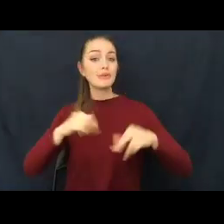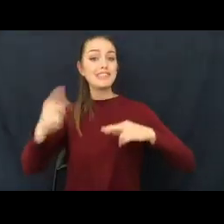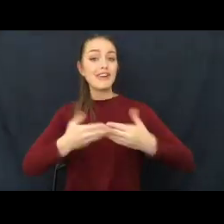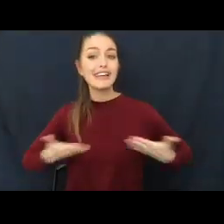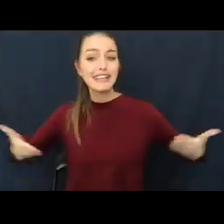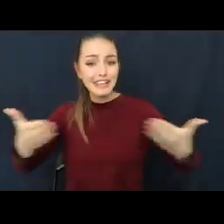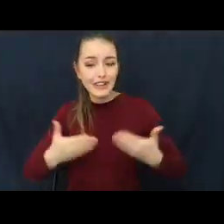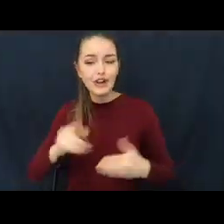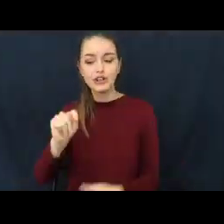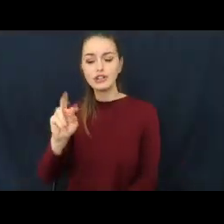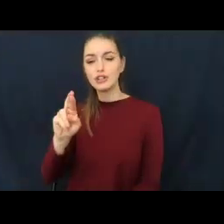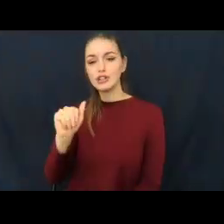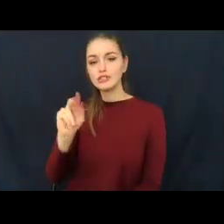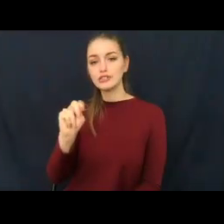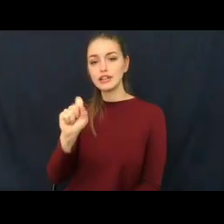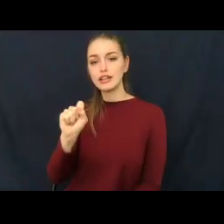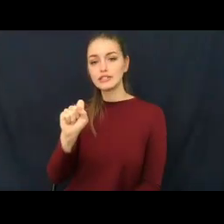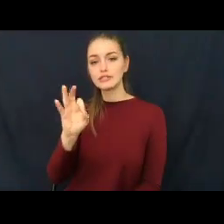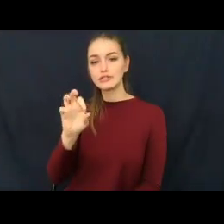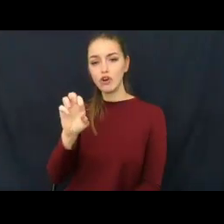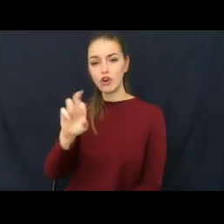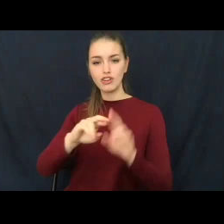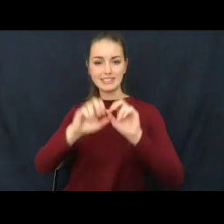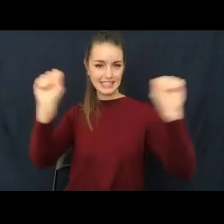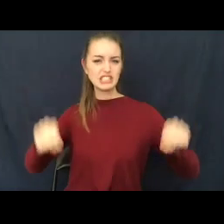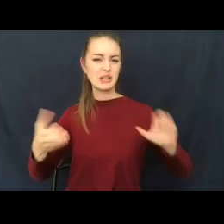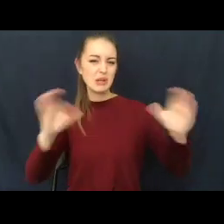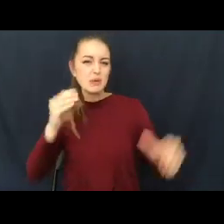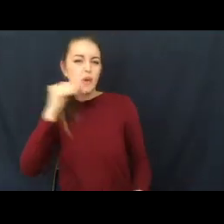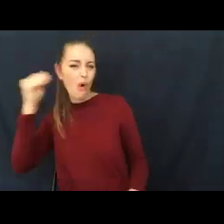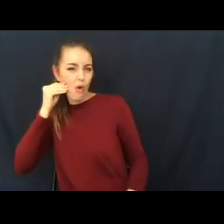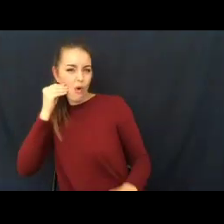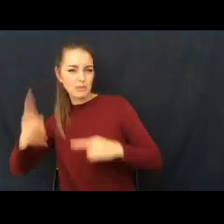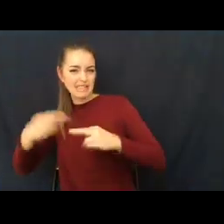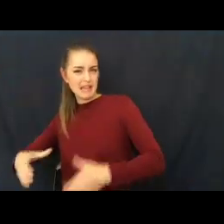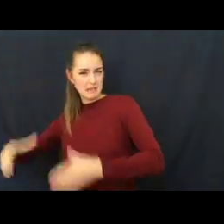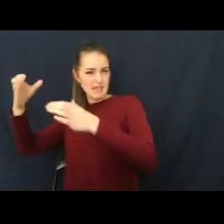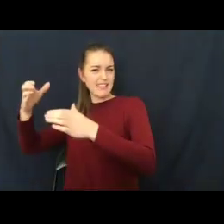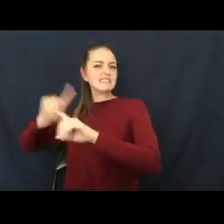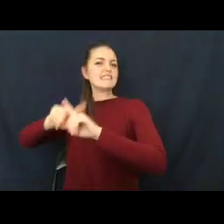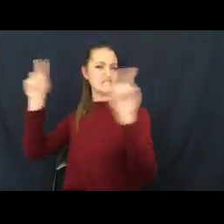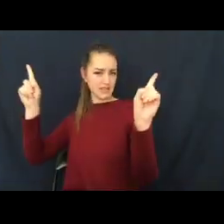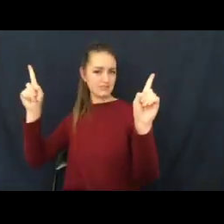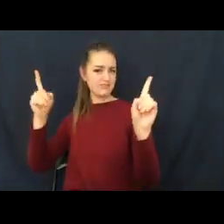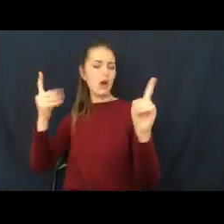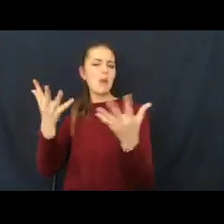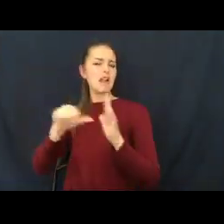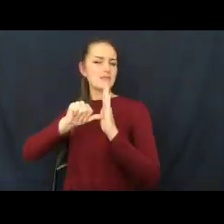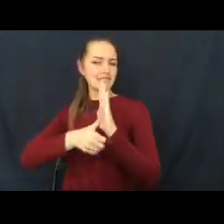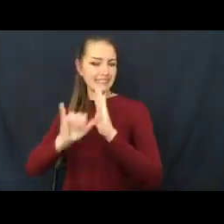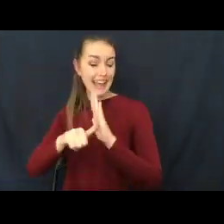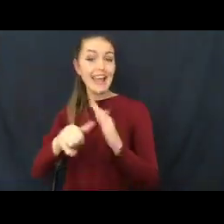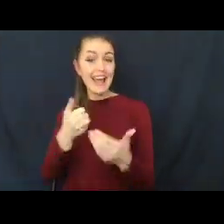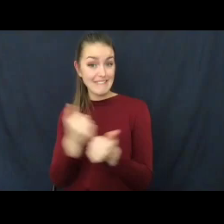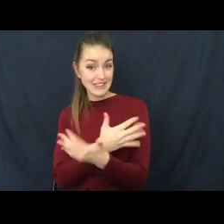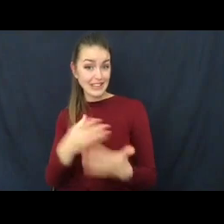station than you can in your recycling bin at home. And I just want to re-emphasize that. So you can't put all this stuff into your bin at